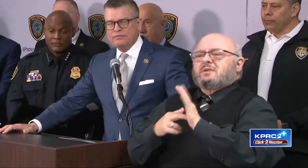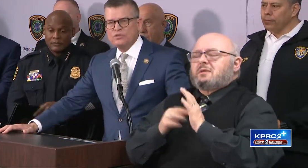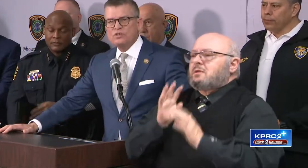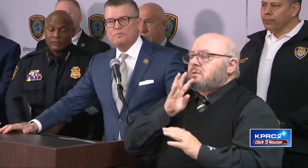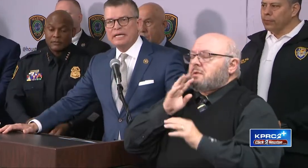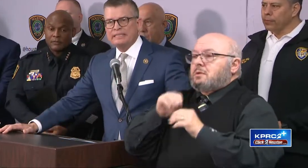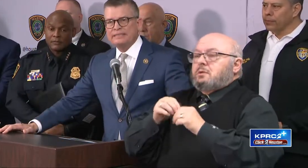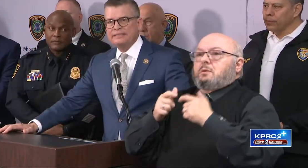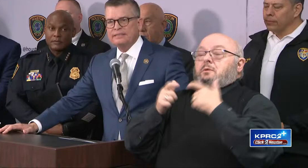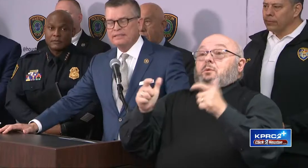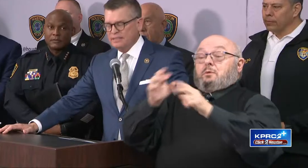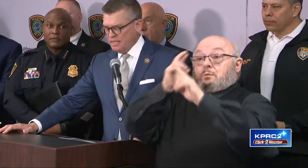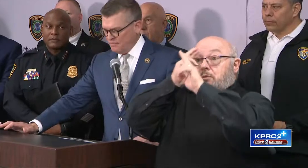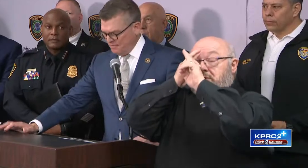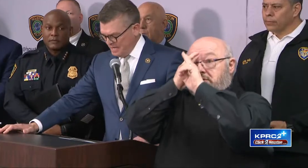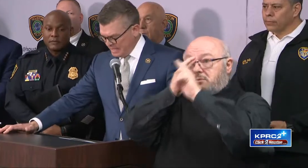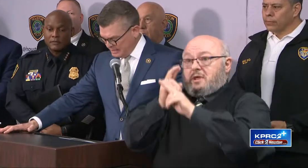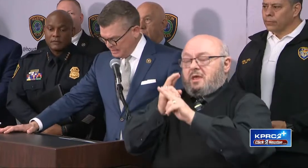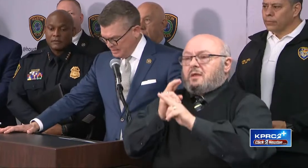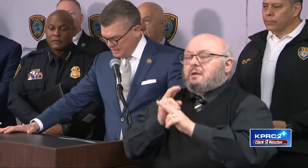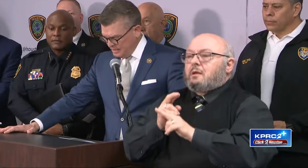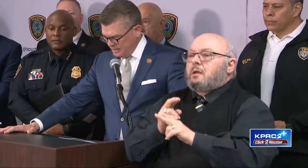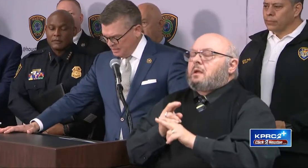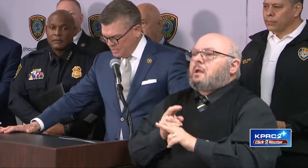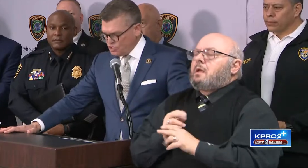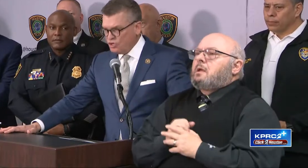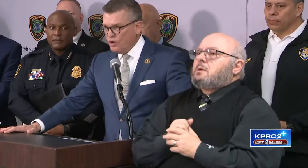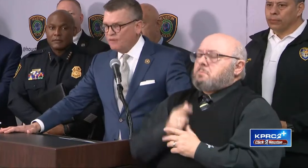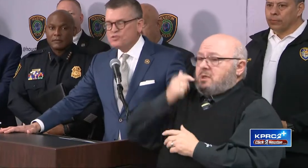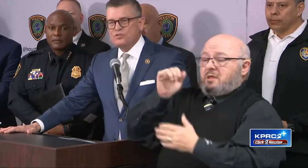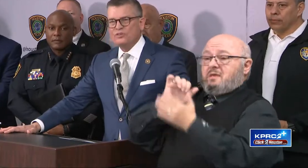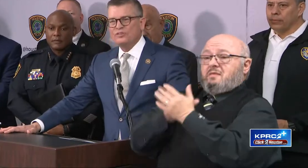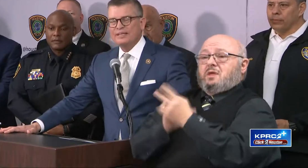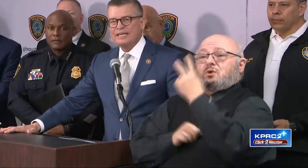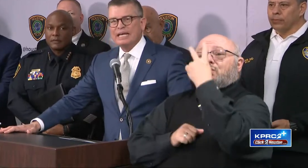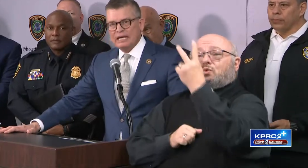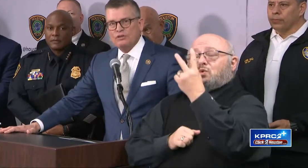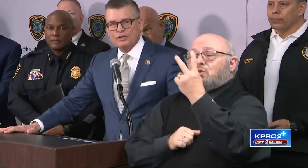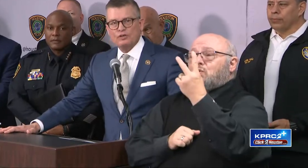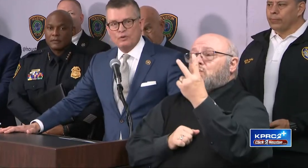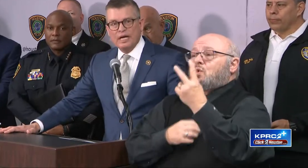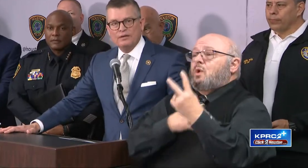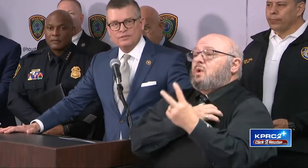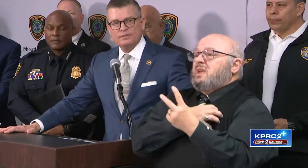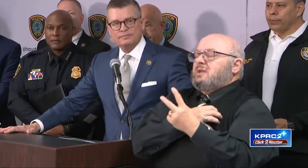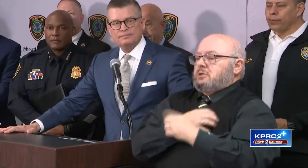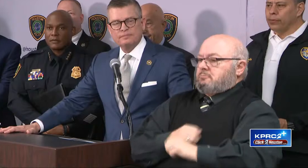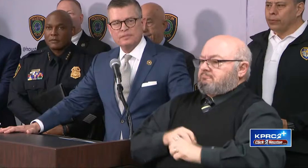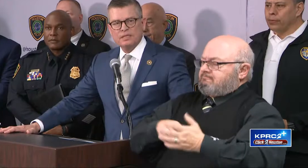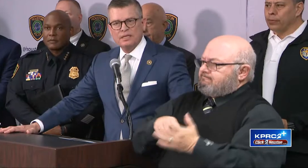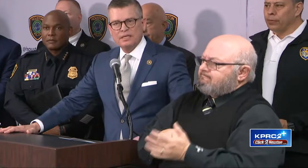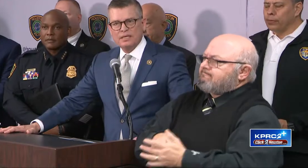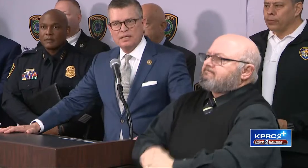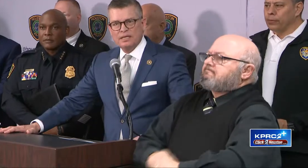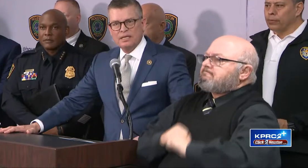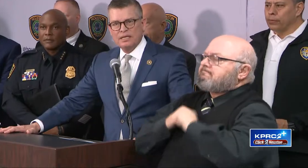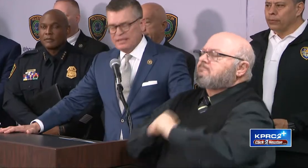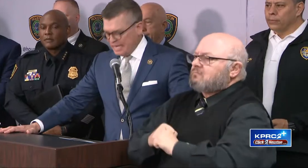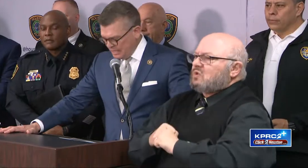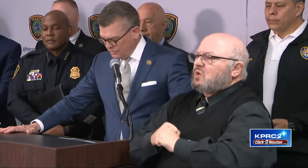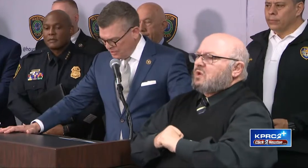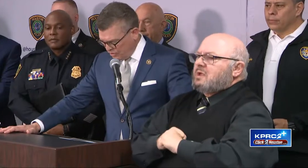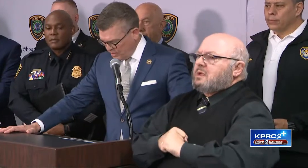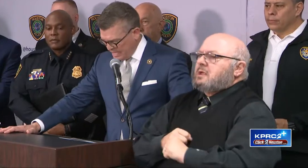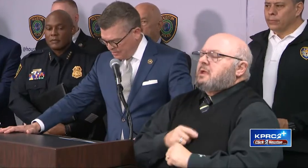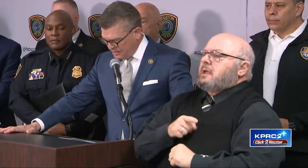great respect of the fact that these two officers held their ground.